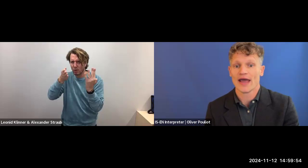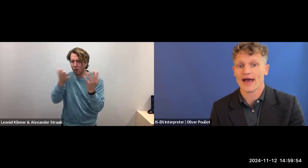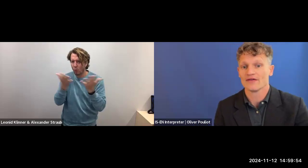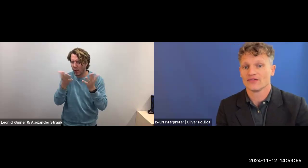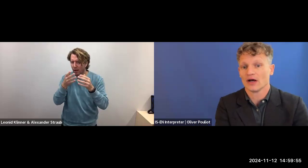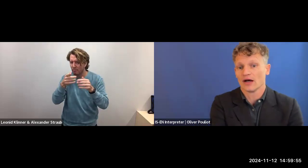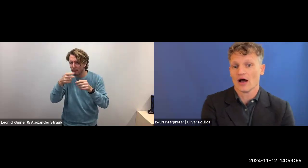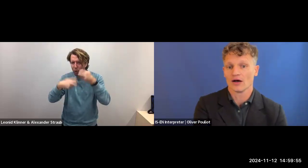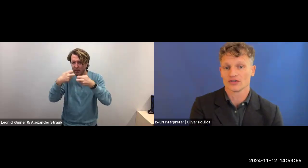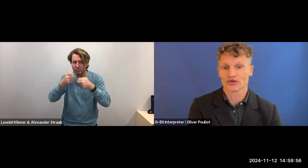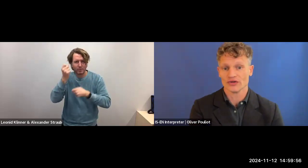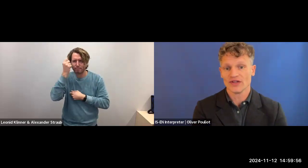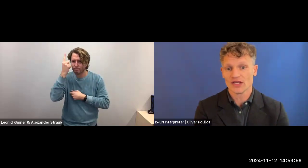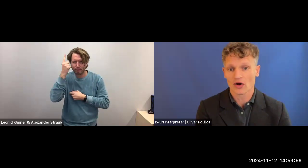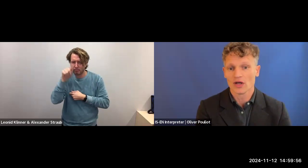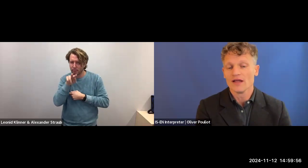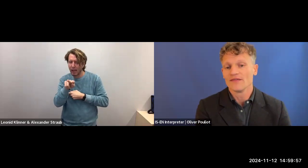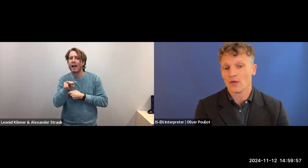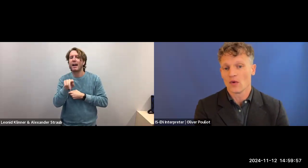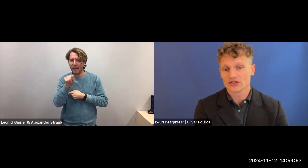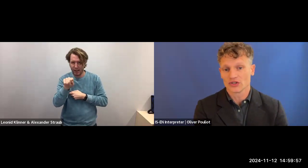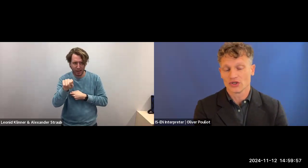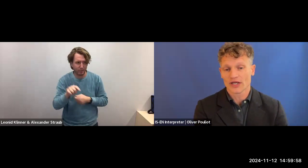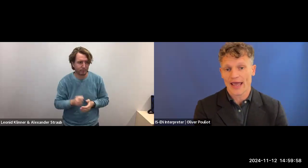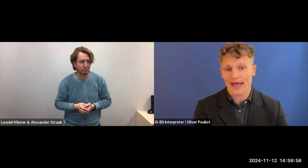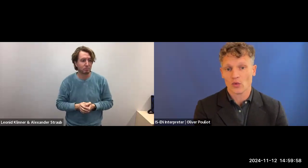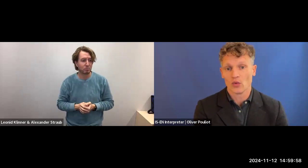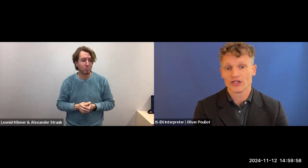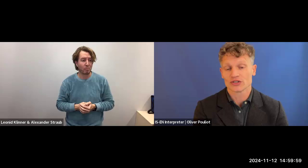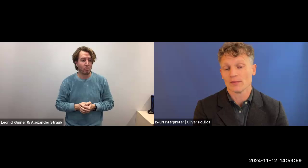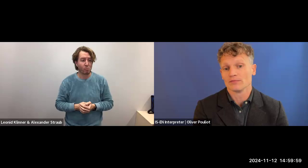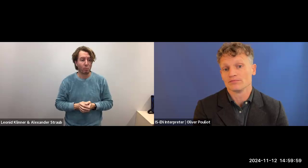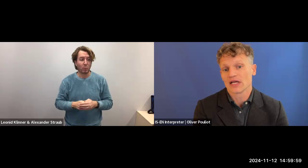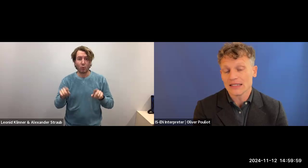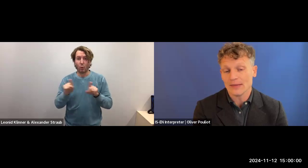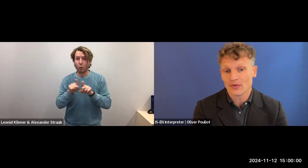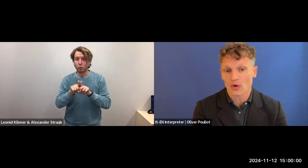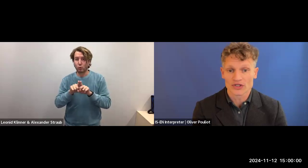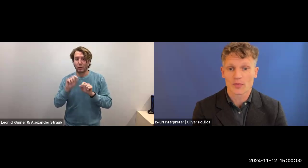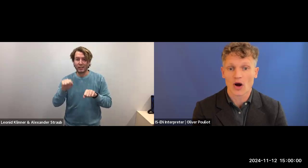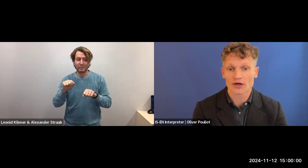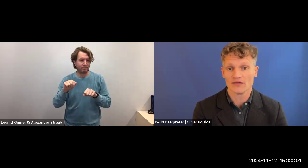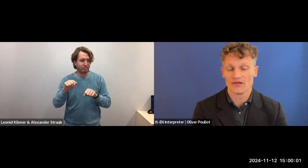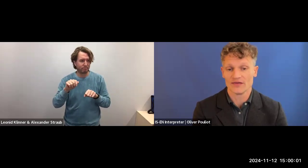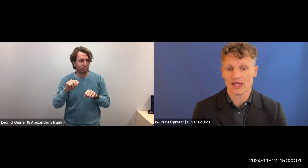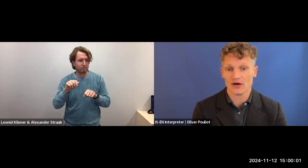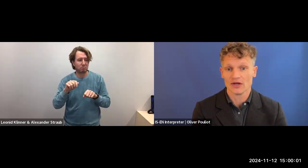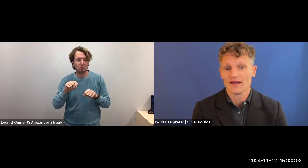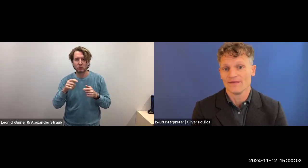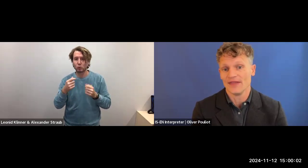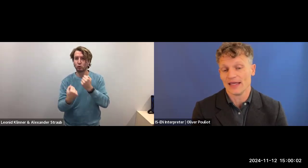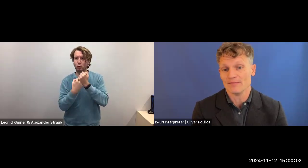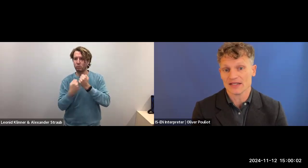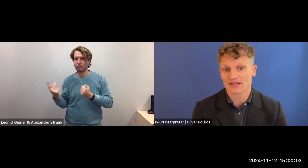So when you have a certain video, they want to look at which clip or which part of the